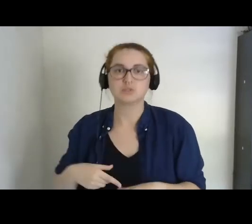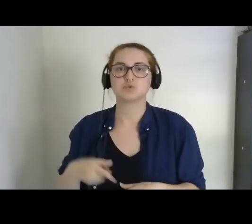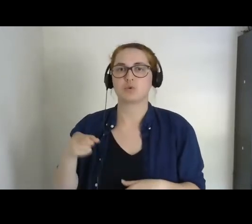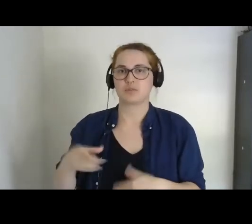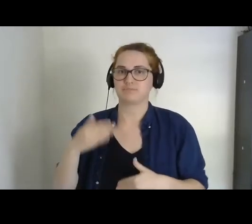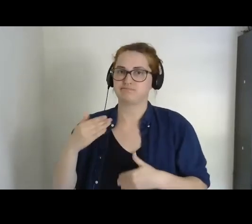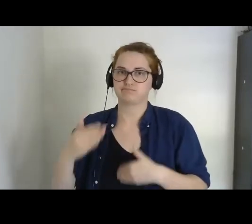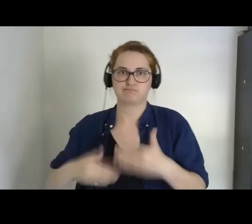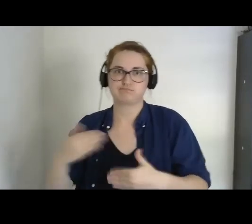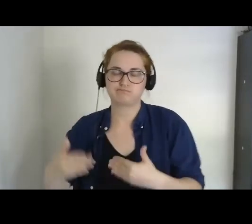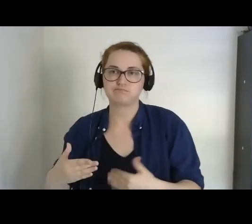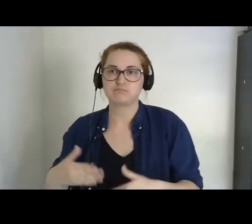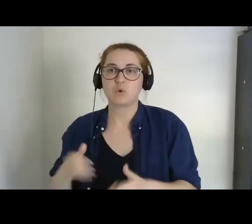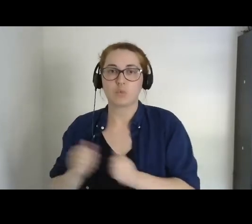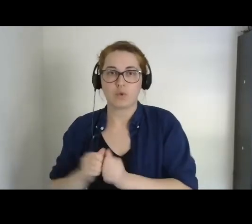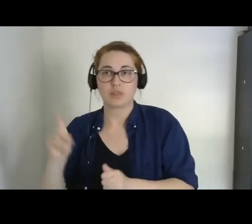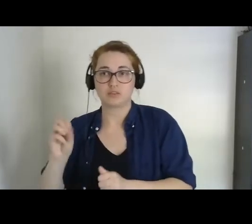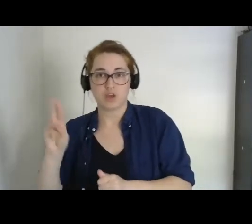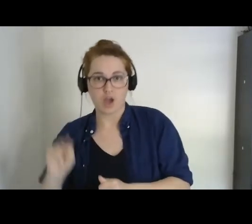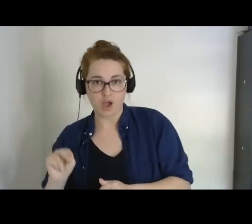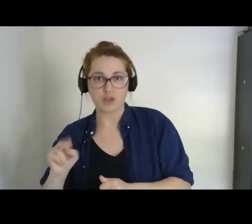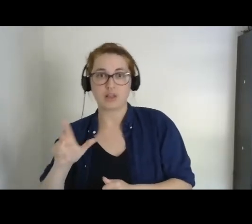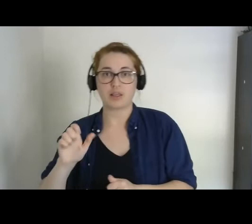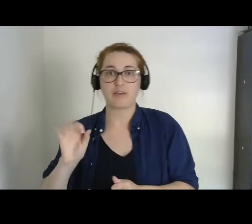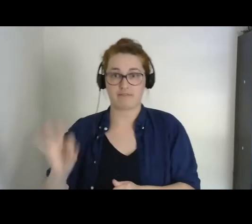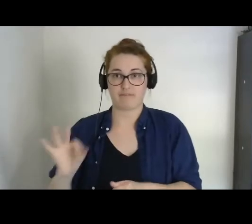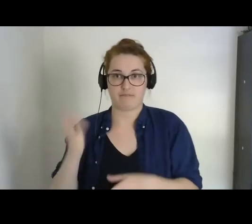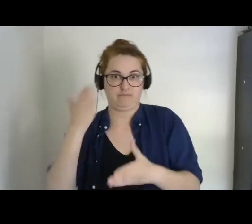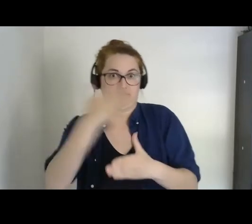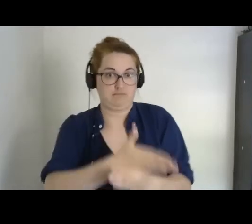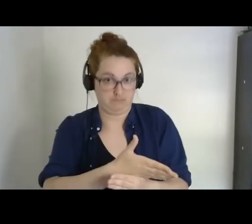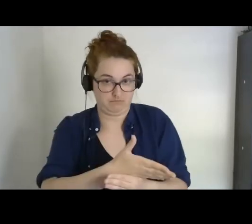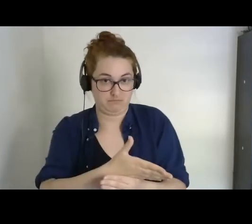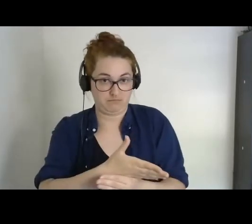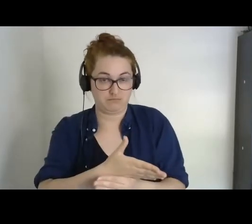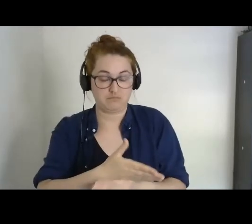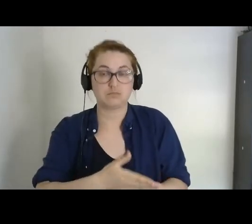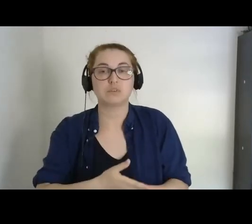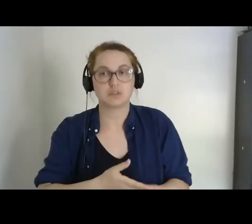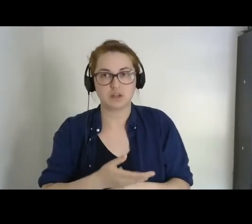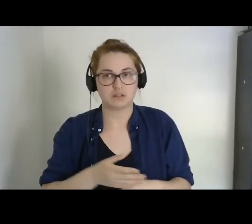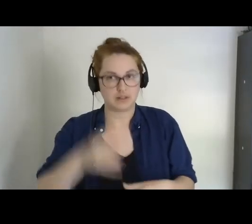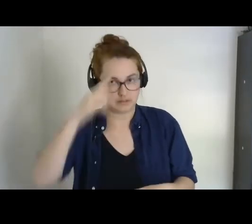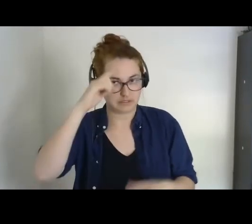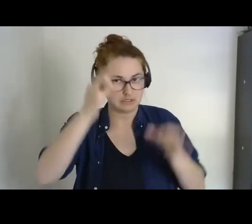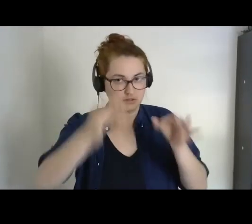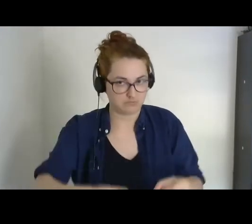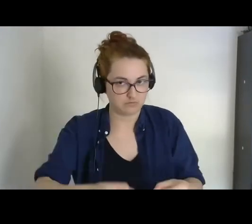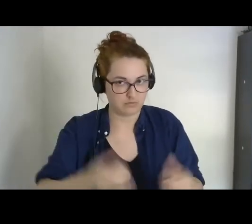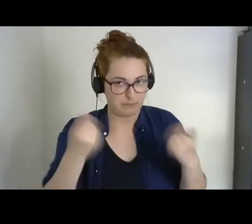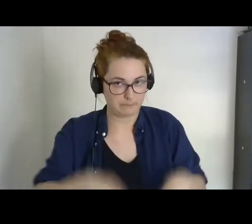Leaf, and a decision was made. That decision and the importance of that decision in terms